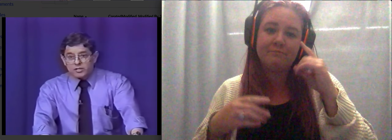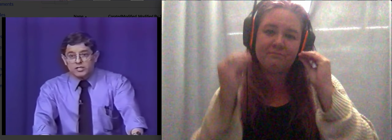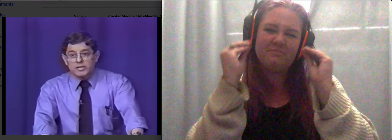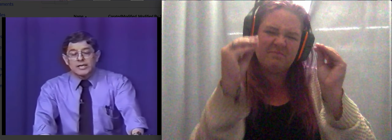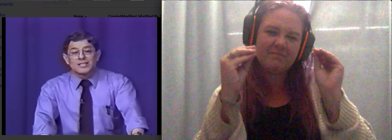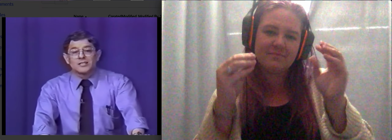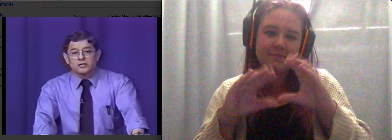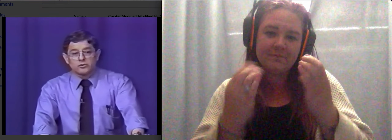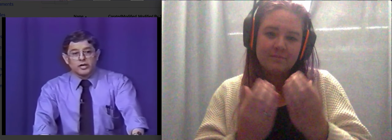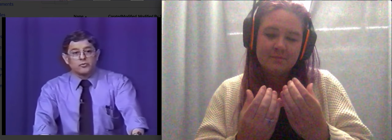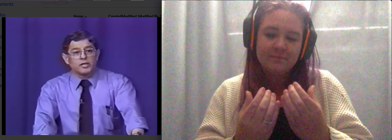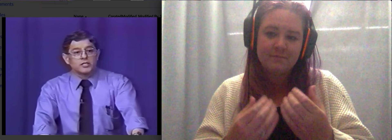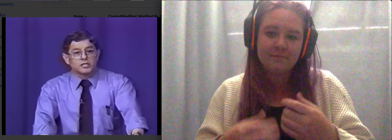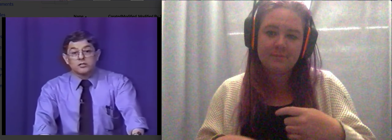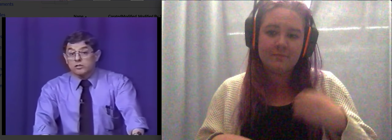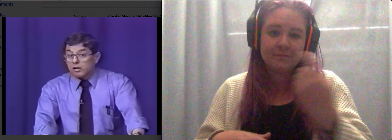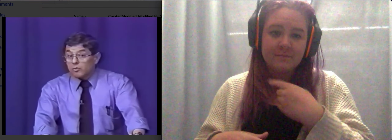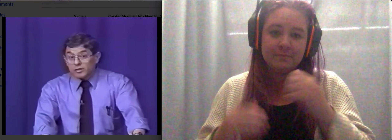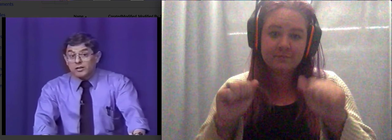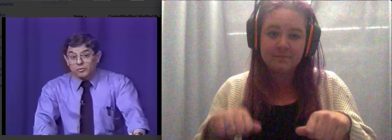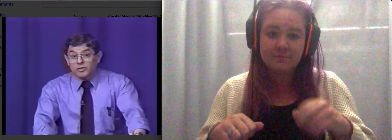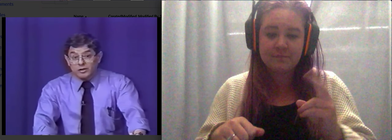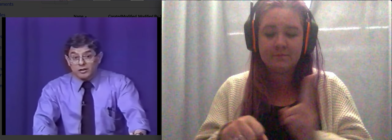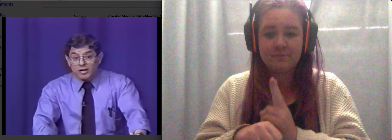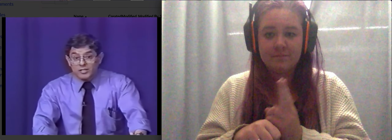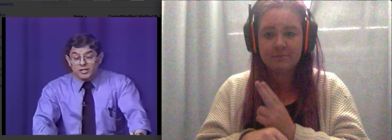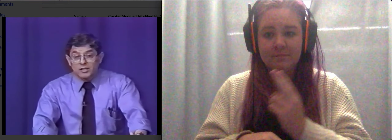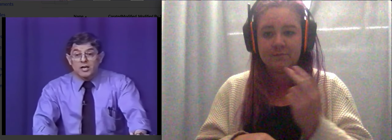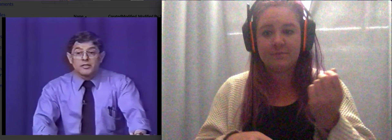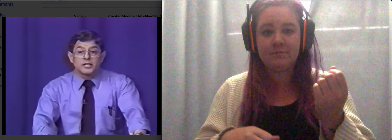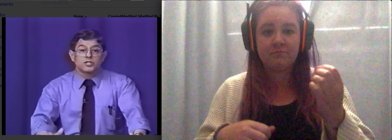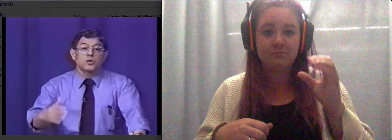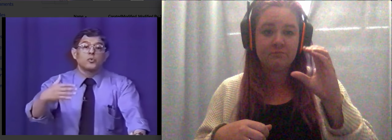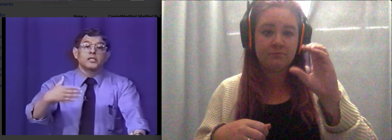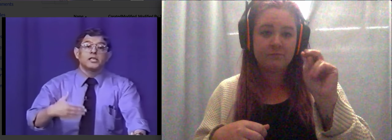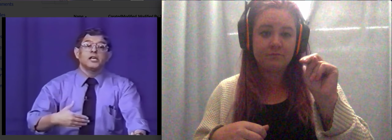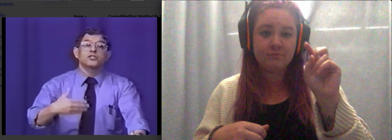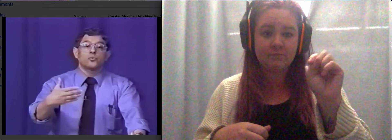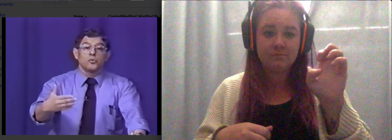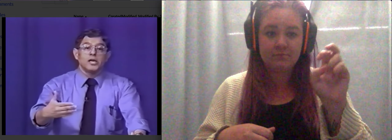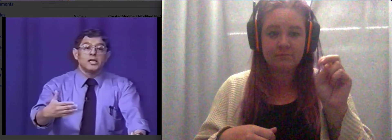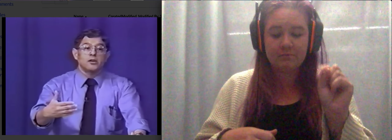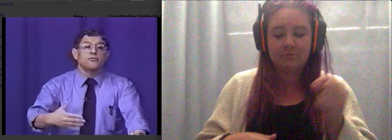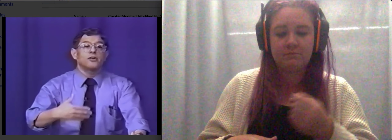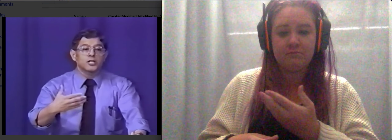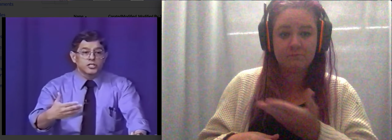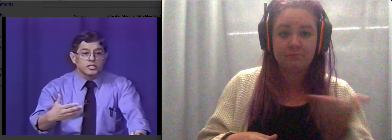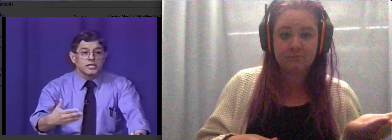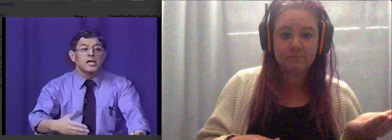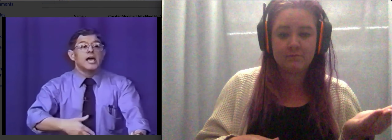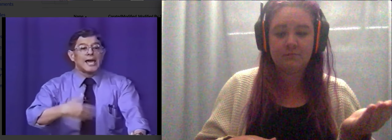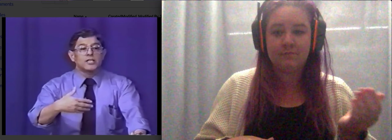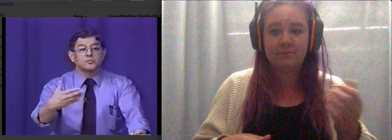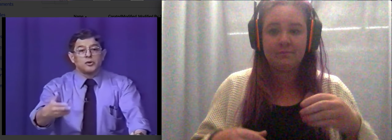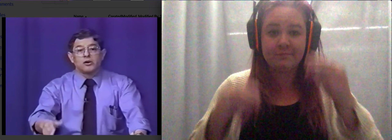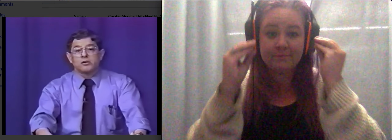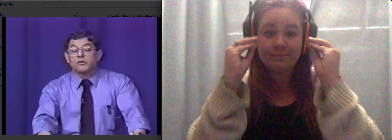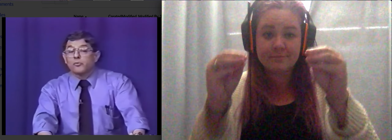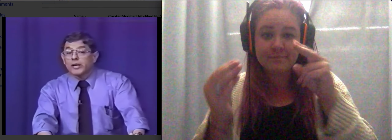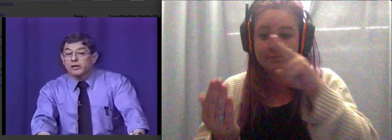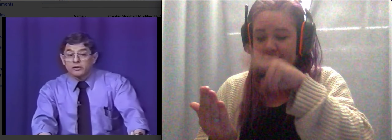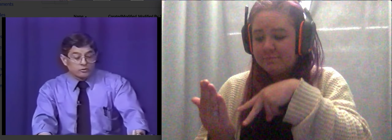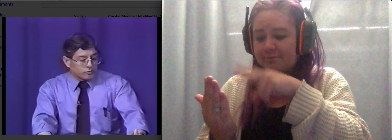is integrate reading skills along with our content. That is, we teach reading functionally as a part of our